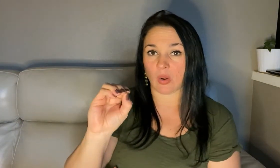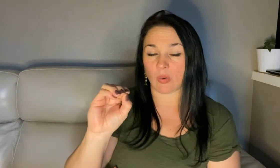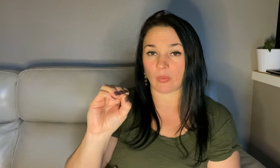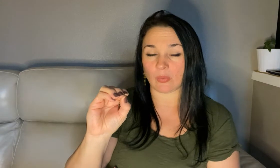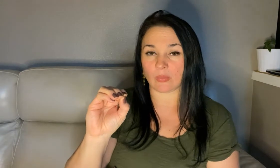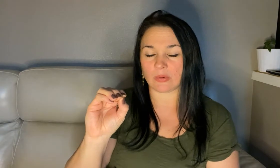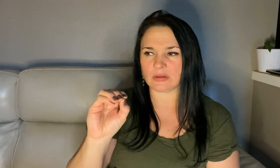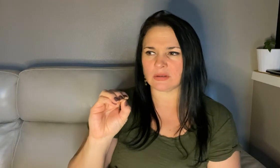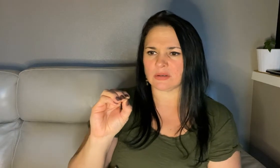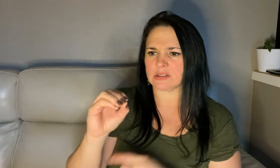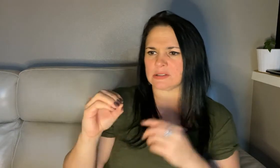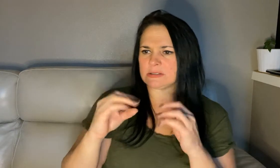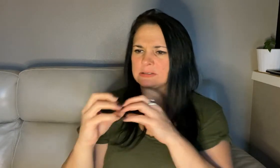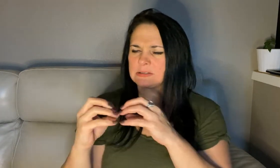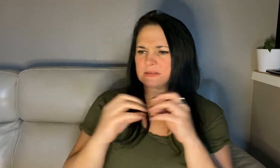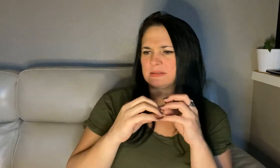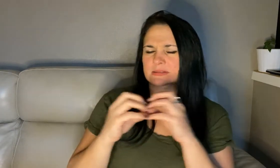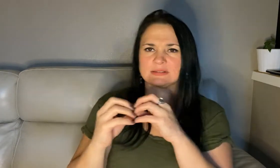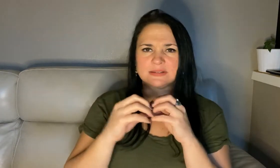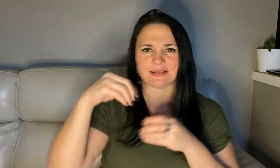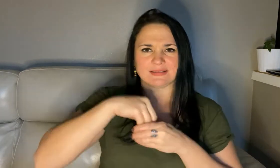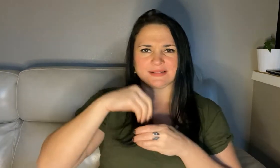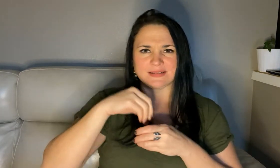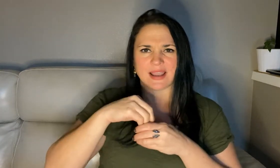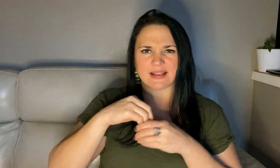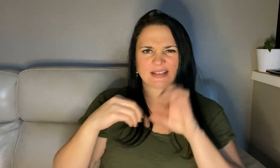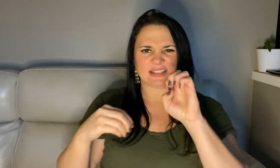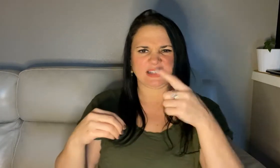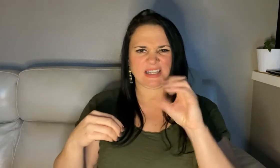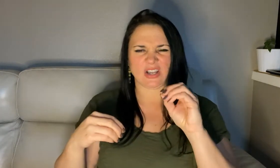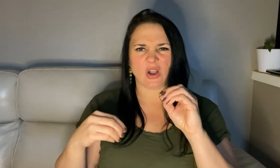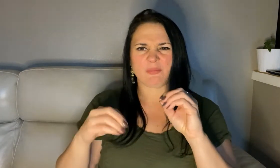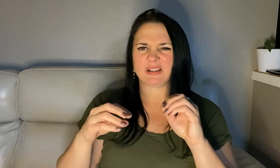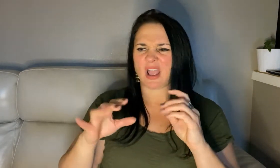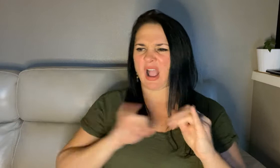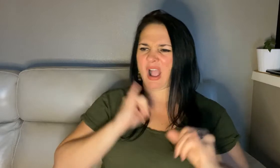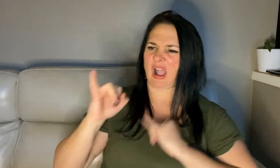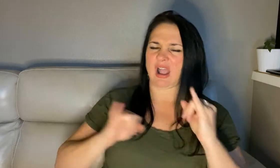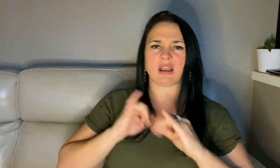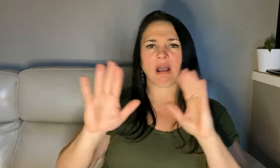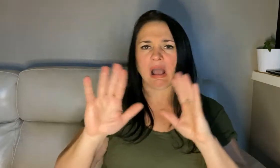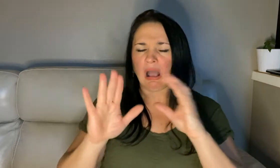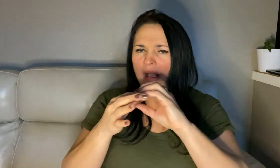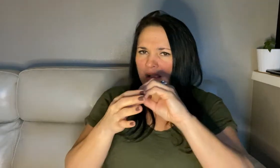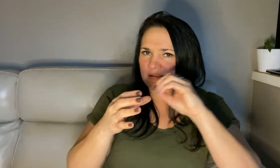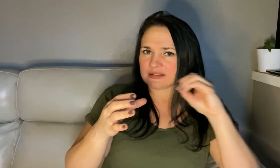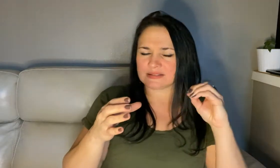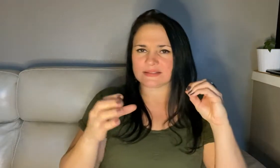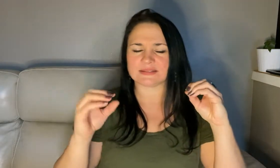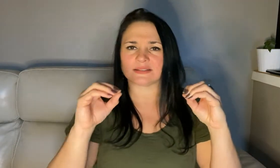Sometimes you'll notice that your ego will struggle with you inside. It'll battle like, I need to do this, I need to do